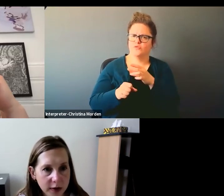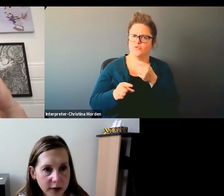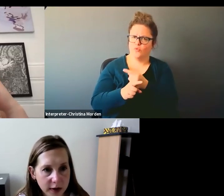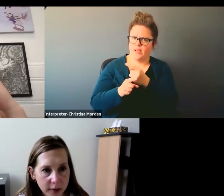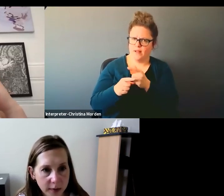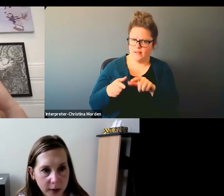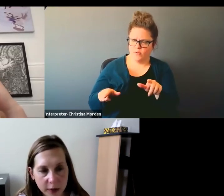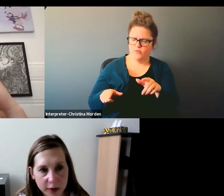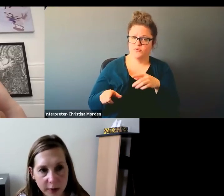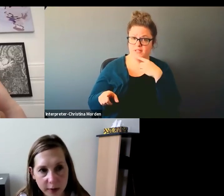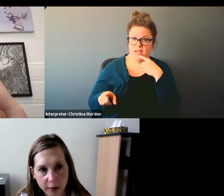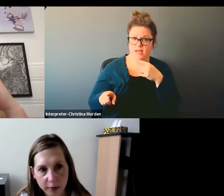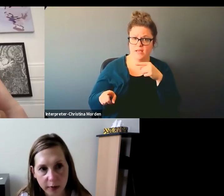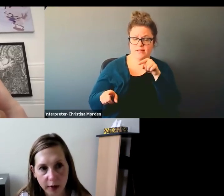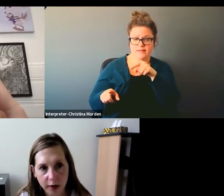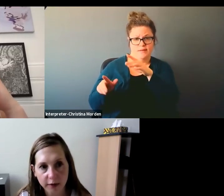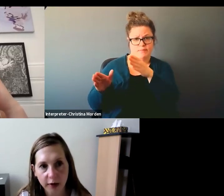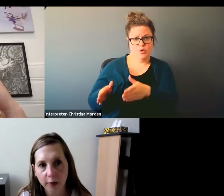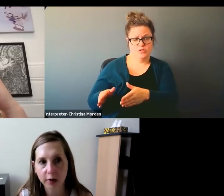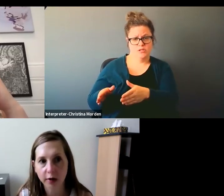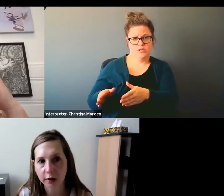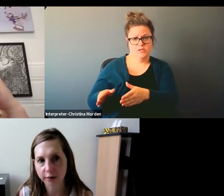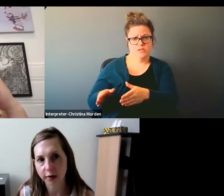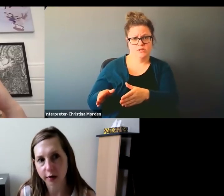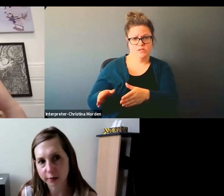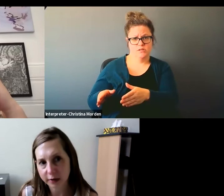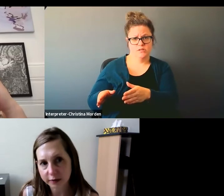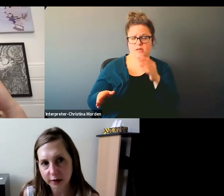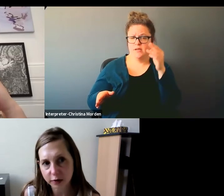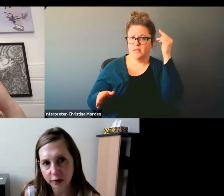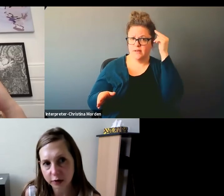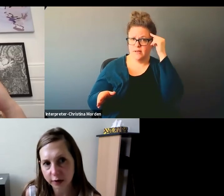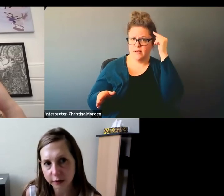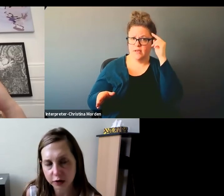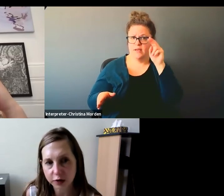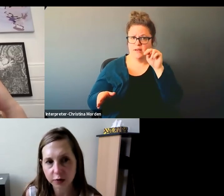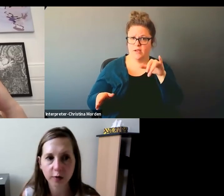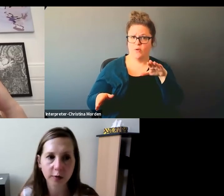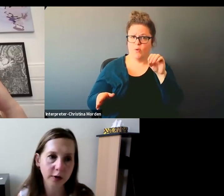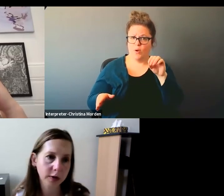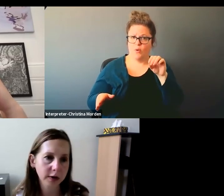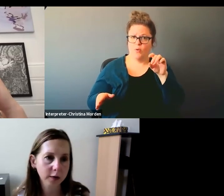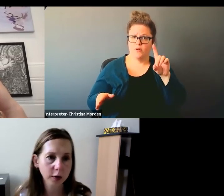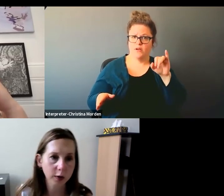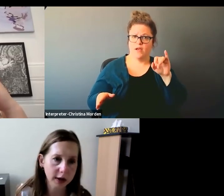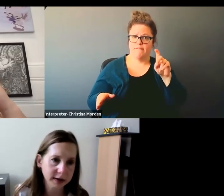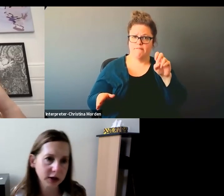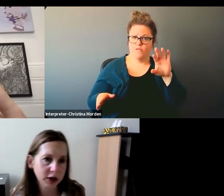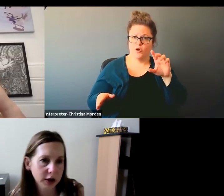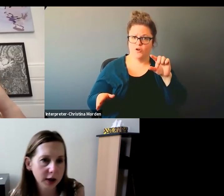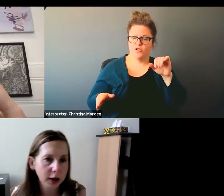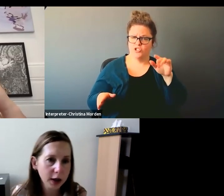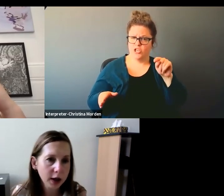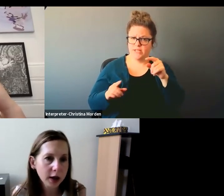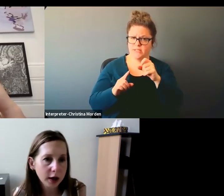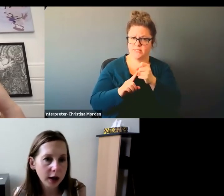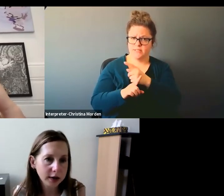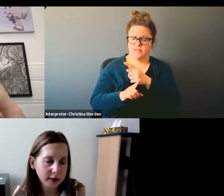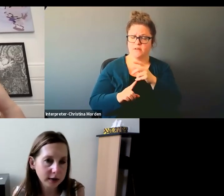Is that person maybe would like if they would identify themselves as neurodivergent, or when you're working for an organization